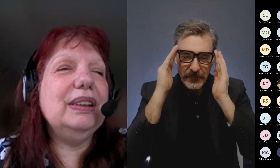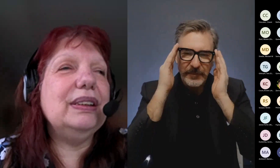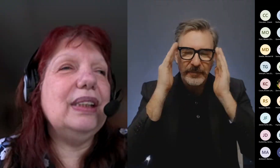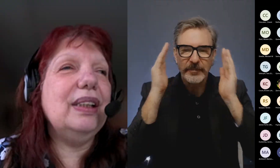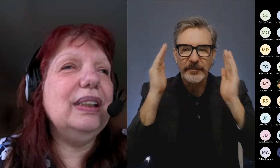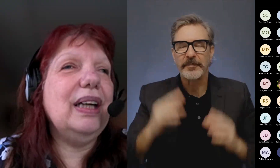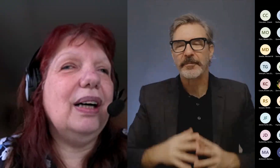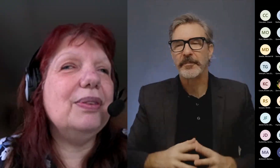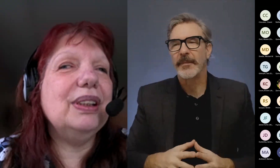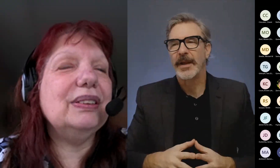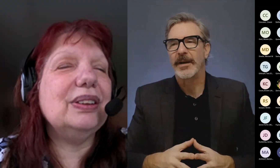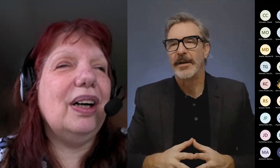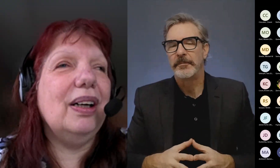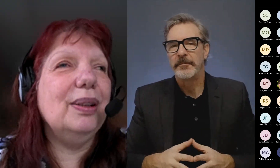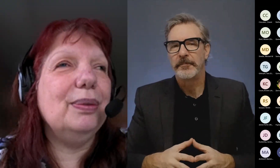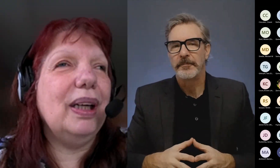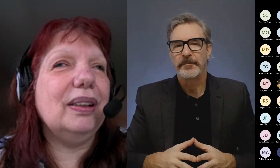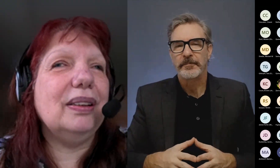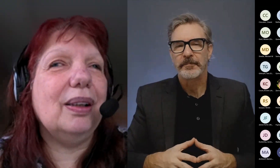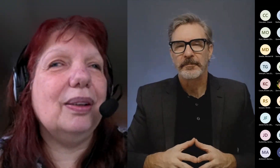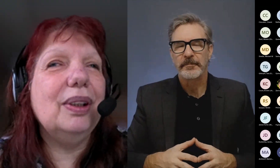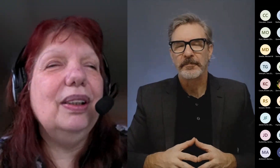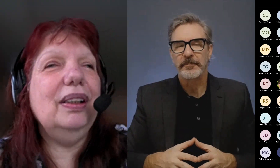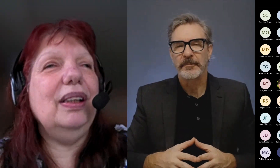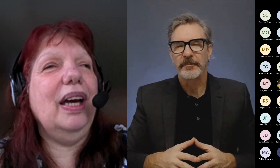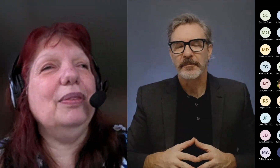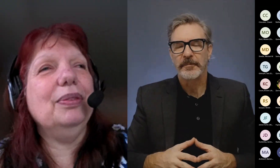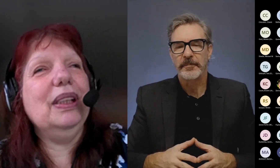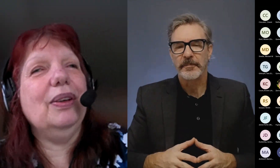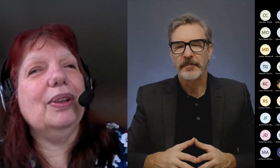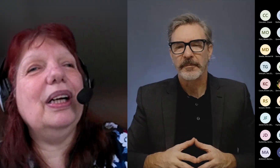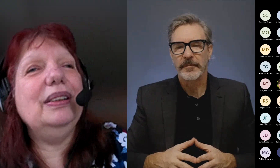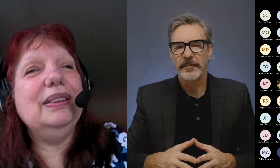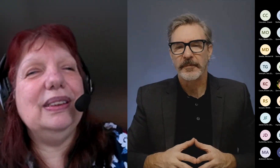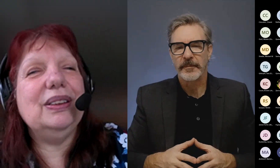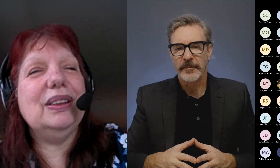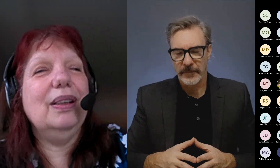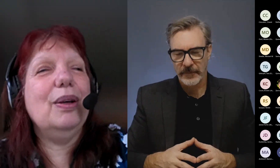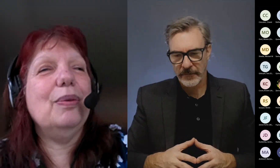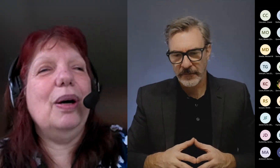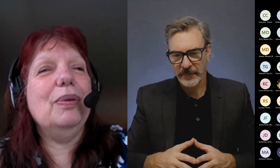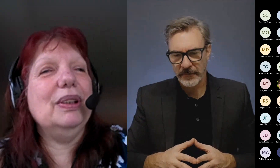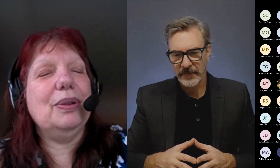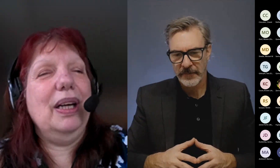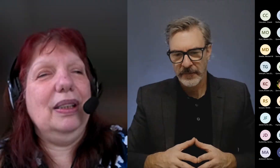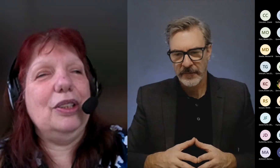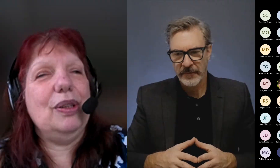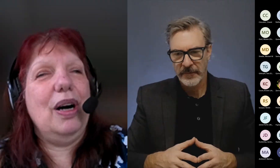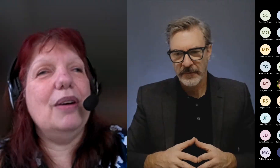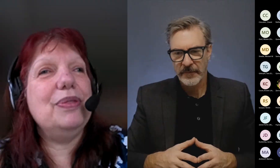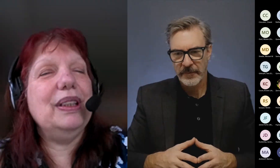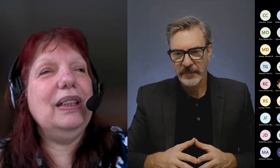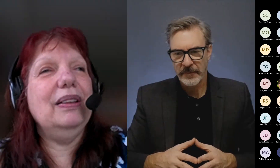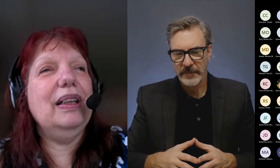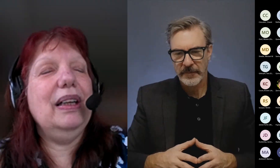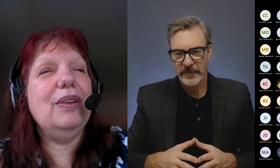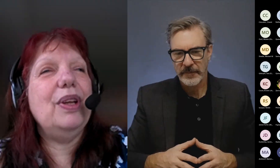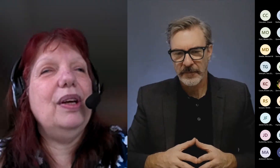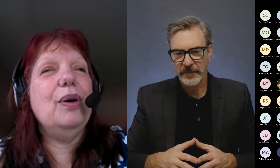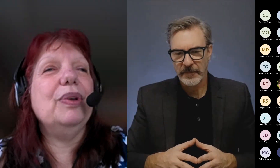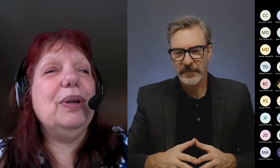not necessarily how things are right now in every organization. What we're trying to offer